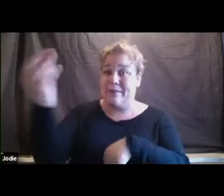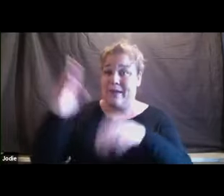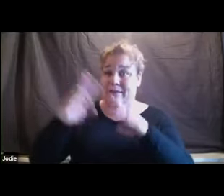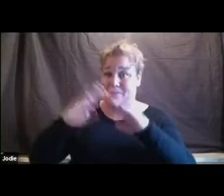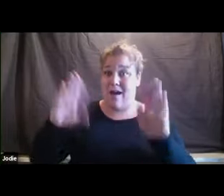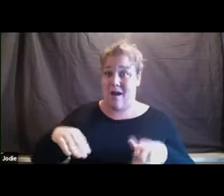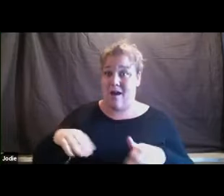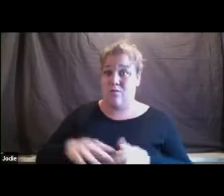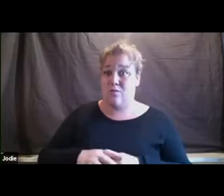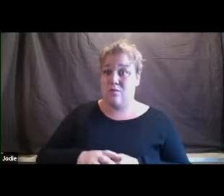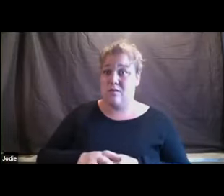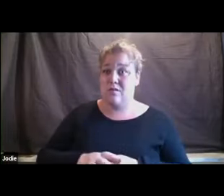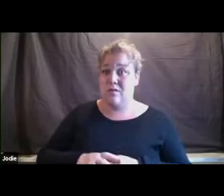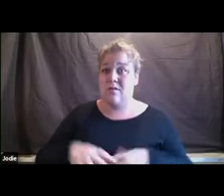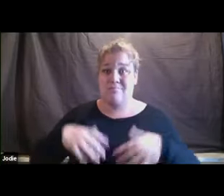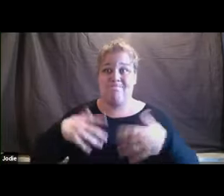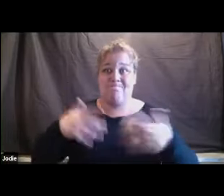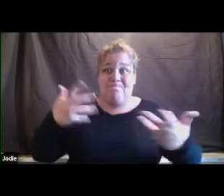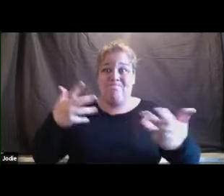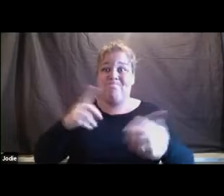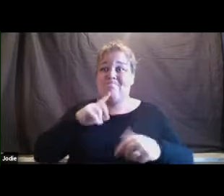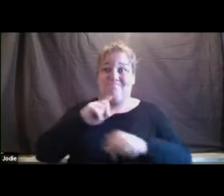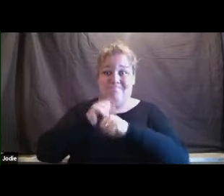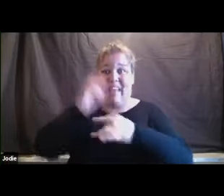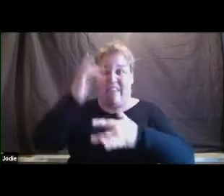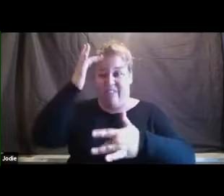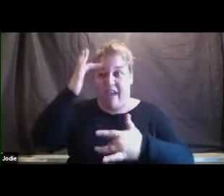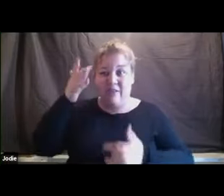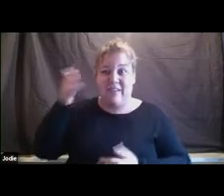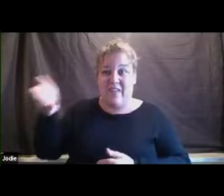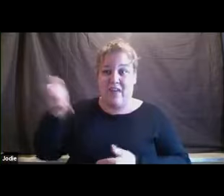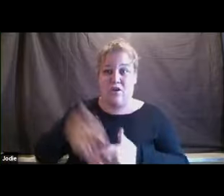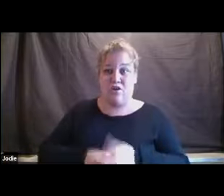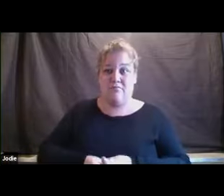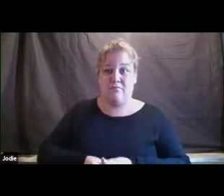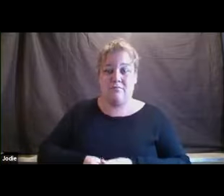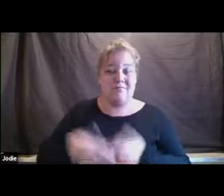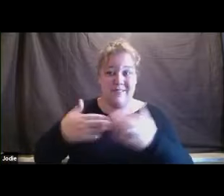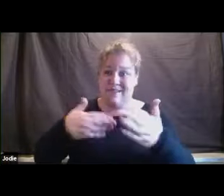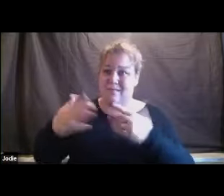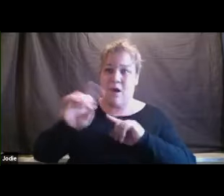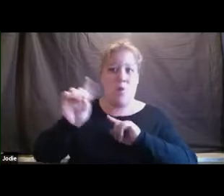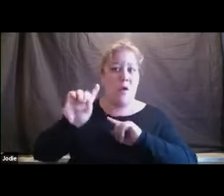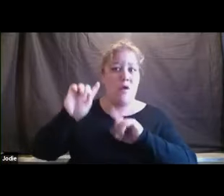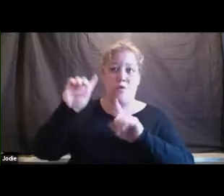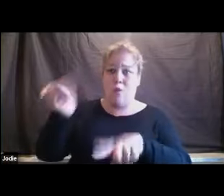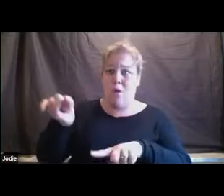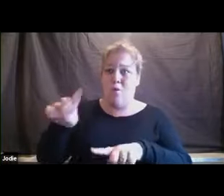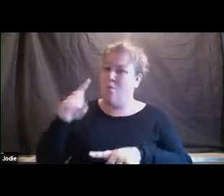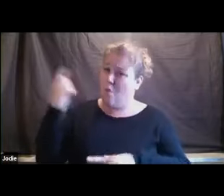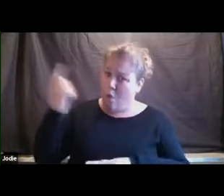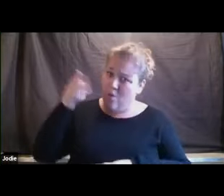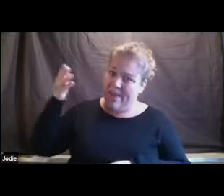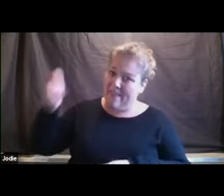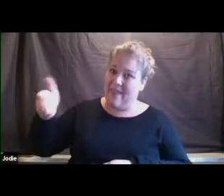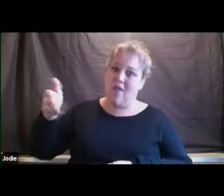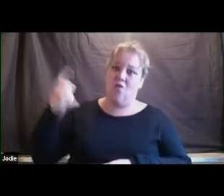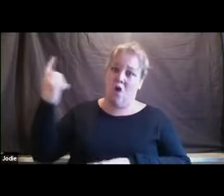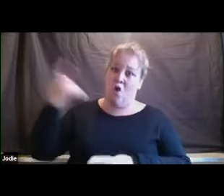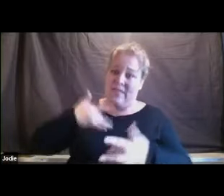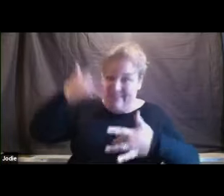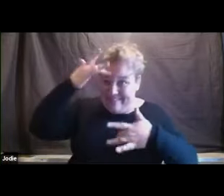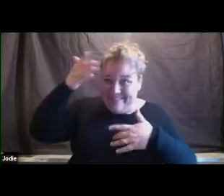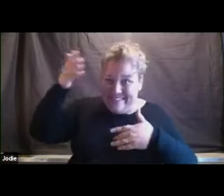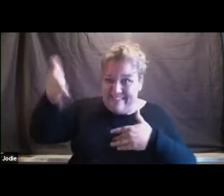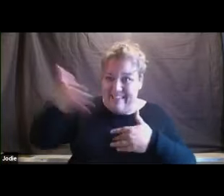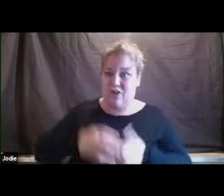is potentially present and that you need to take precautions to protect yourself. I don't see the level